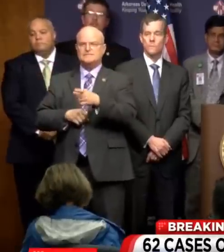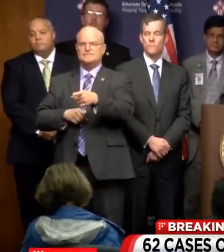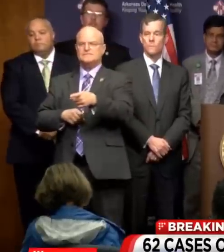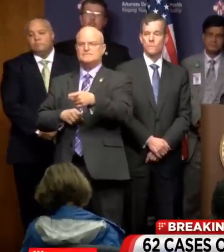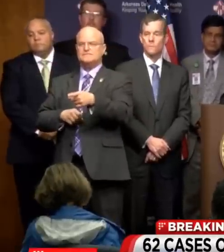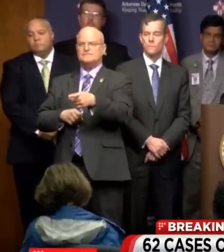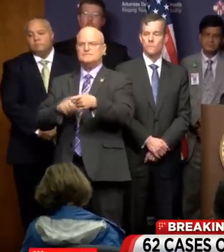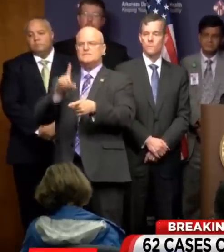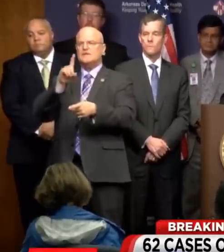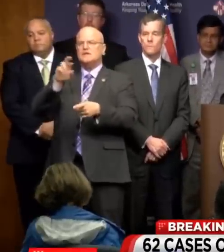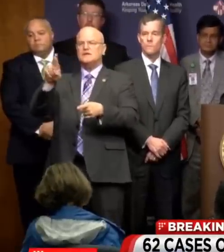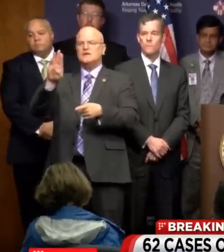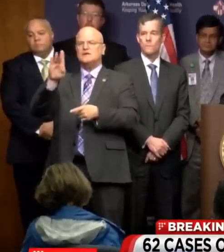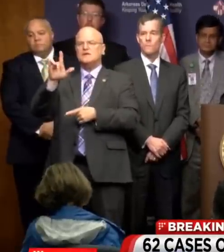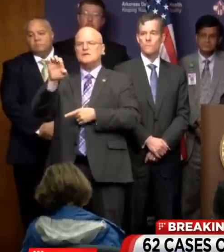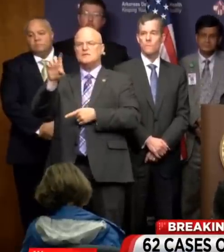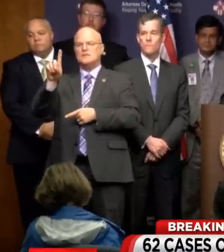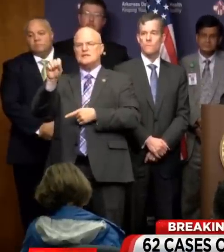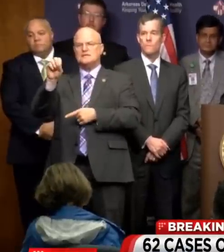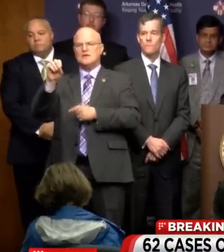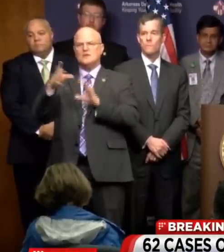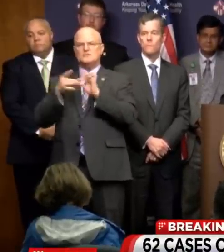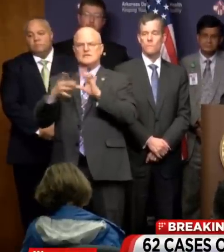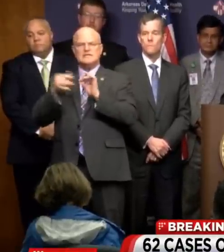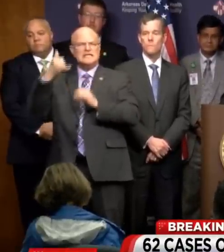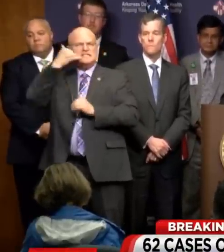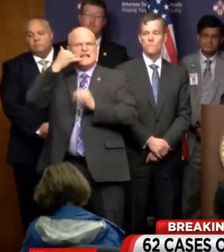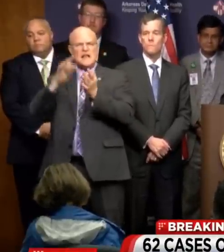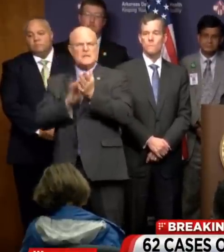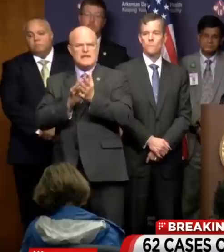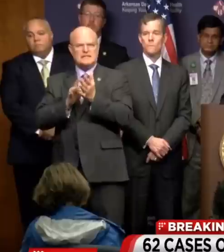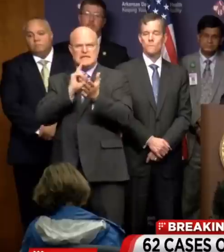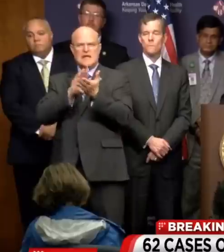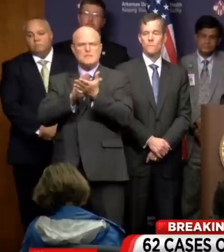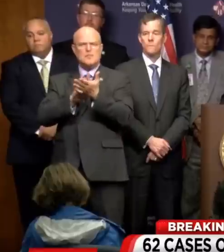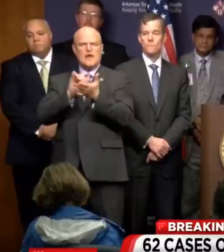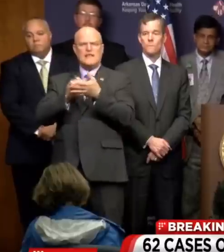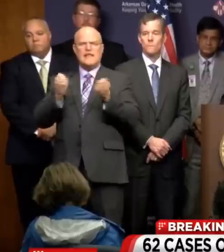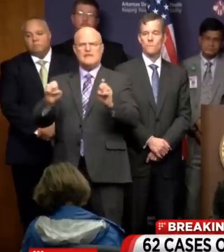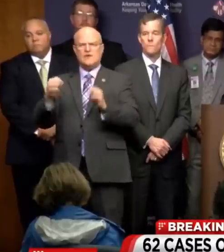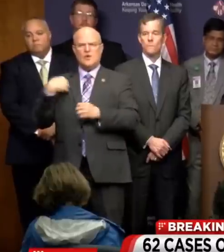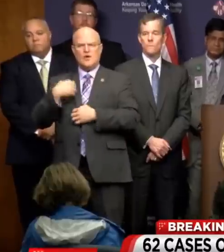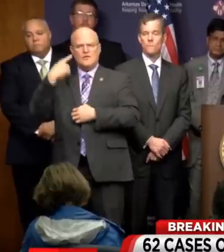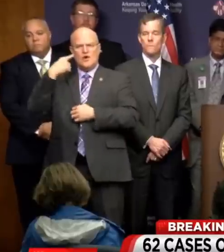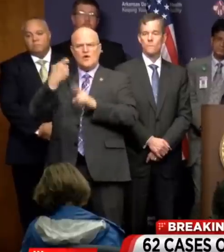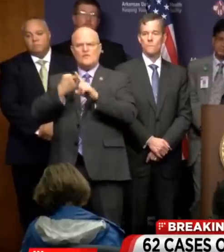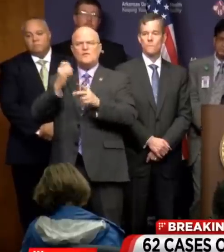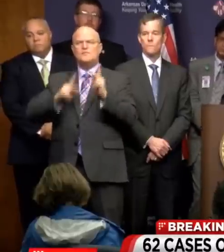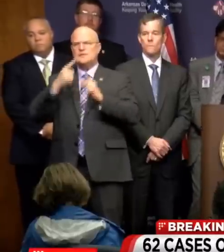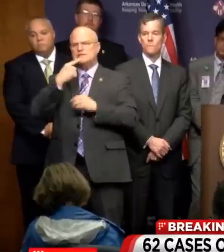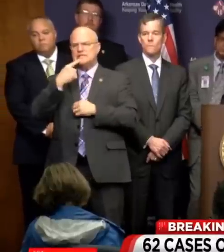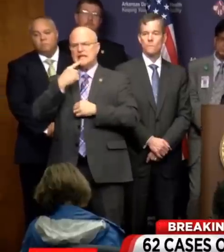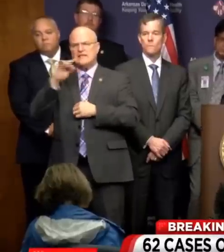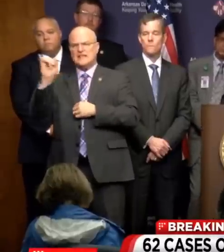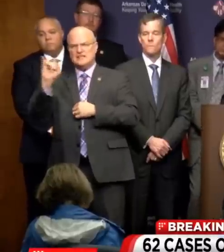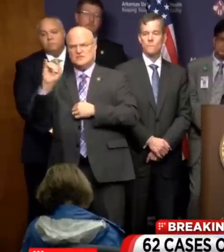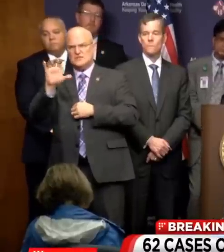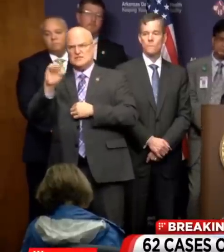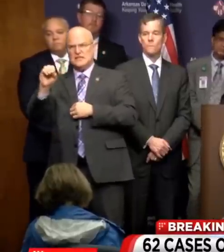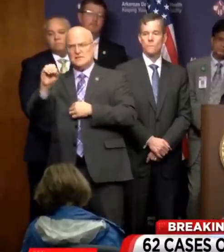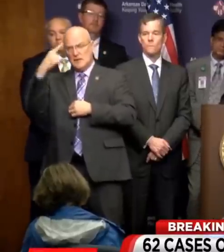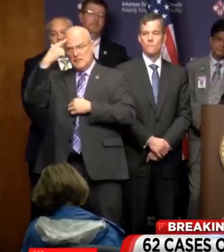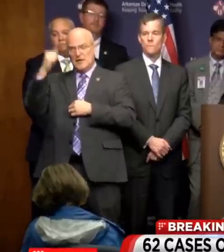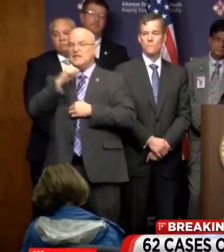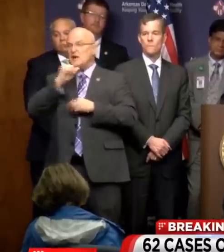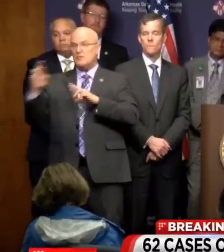Janelle. Dr. Bledsoe mentioned telemedicine and really praised that effort, but we've heard from some folks saying that their insurance companies,